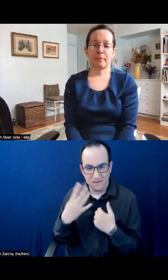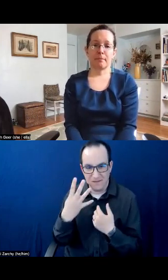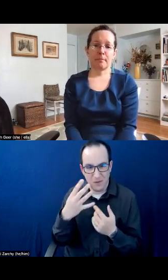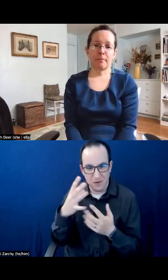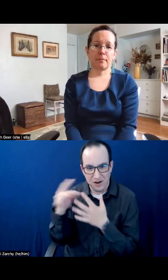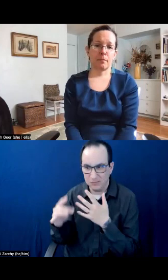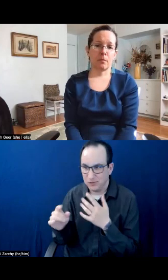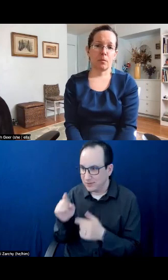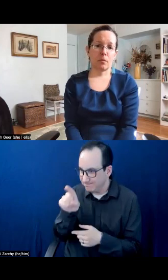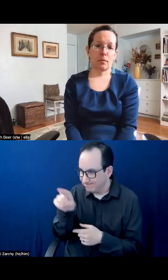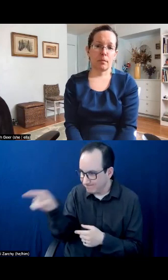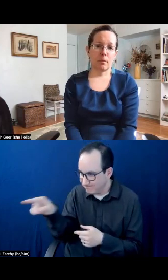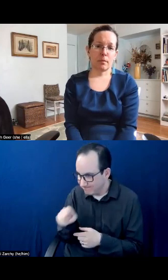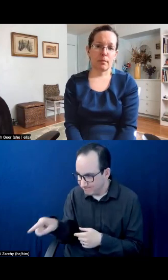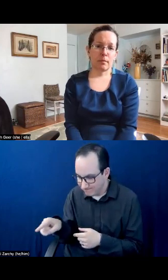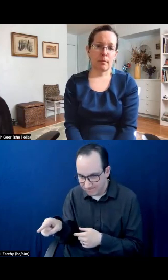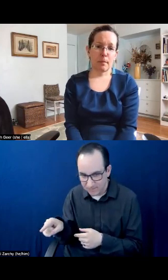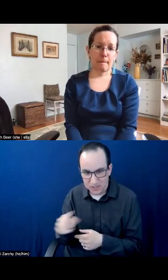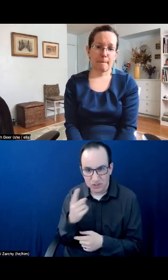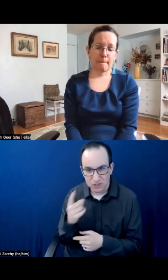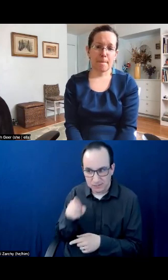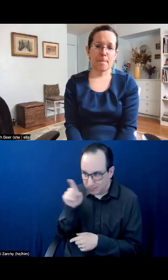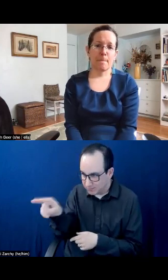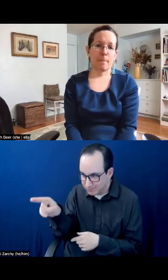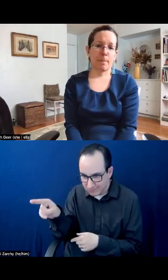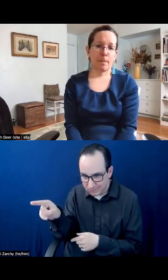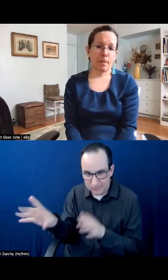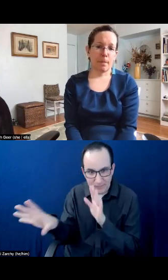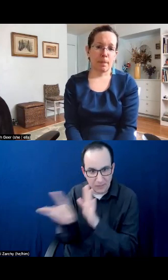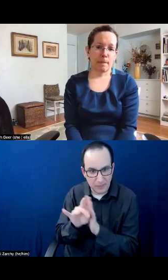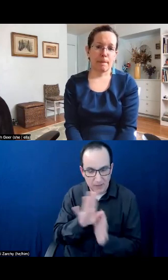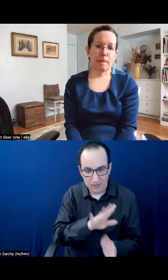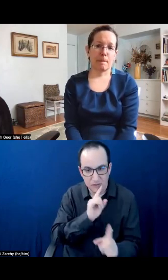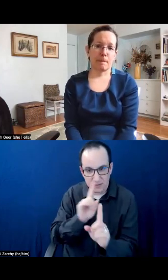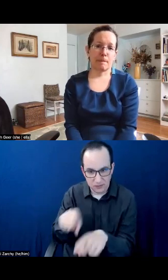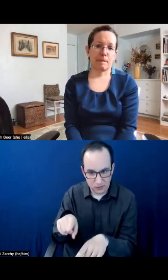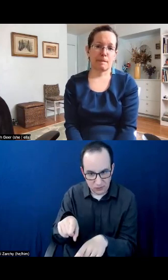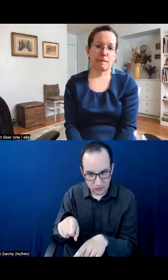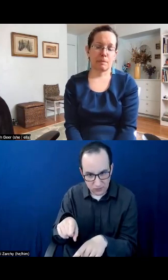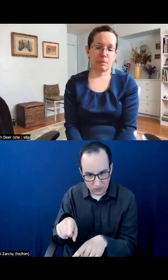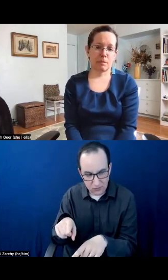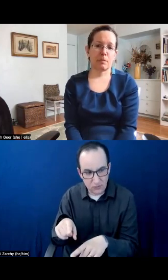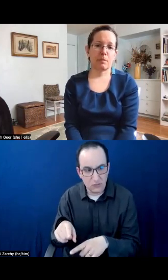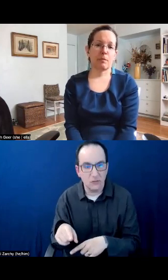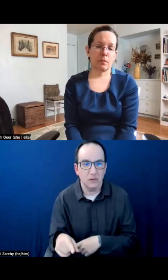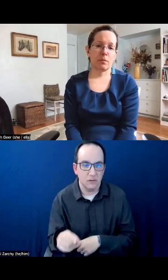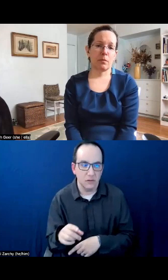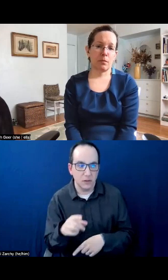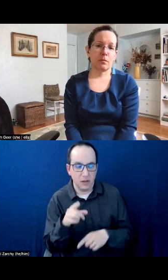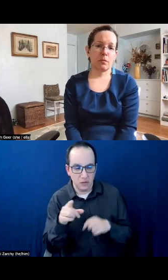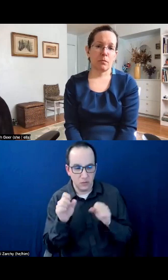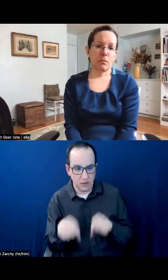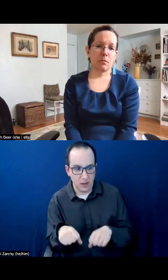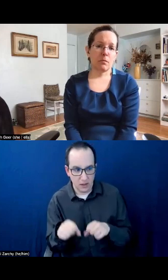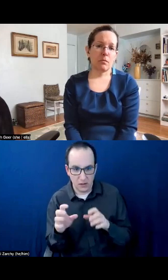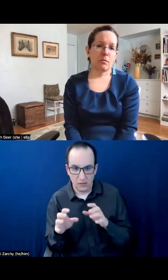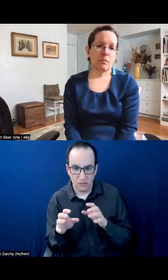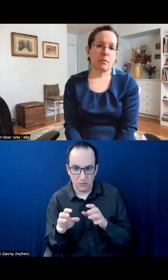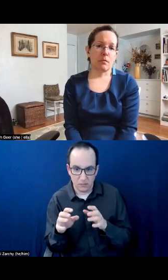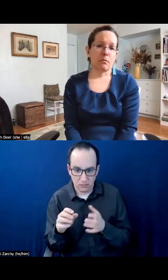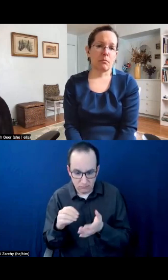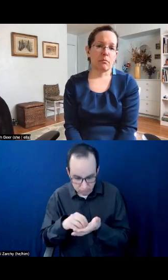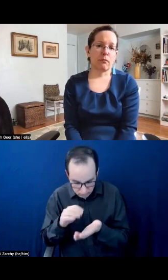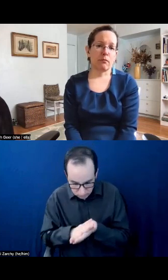will then, I believe there are 4 options to pick from after watching the video to answer of what they just